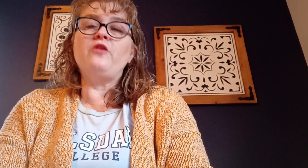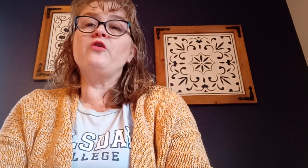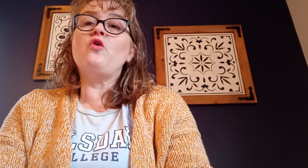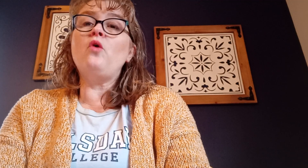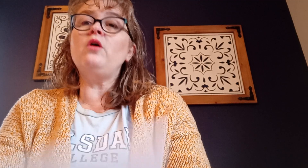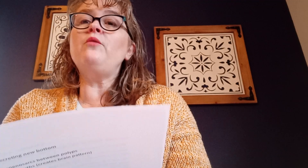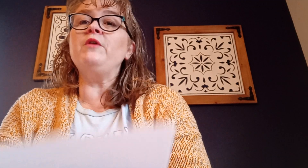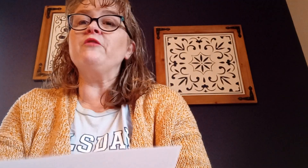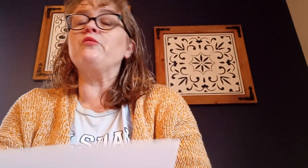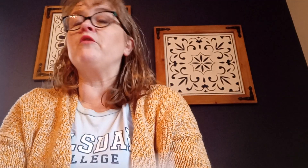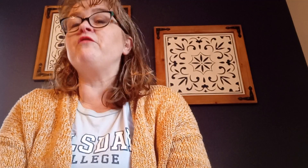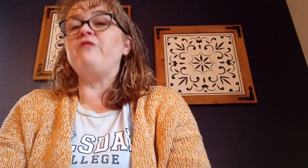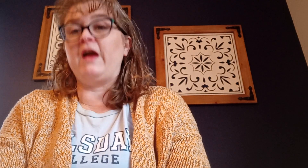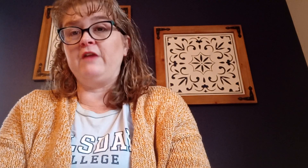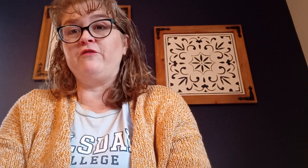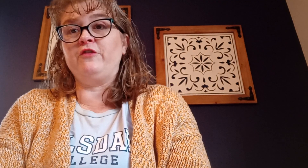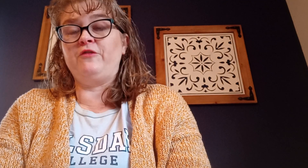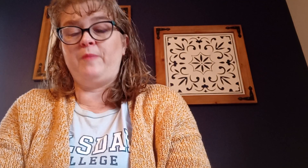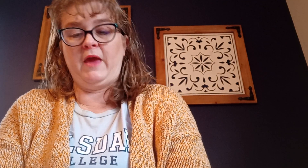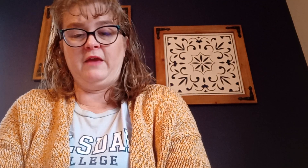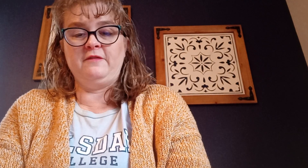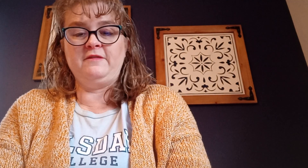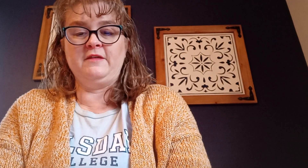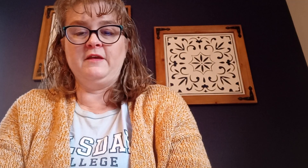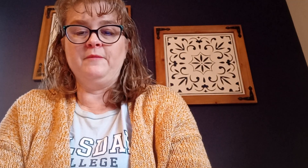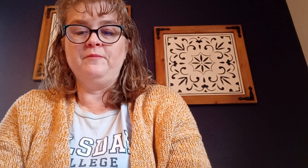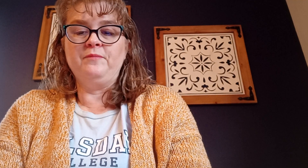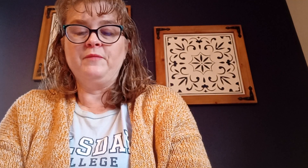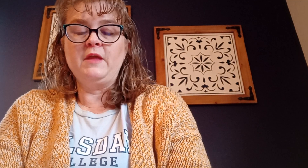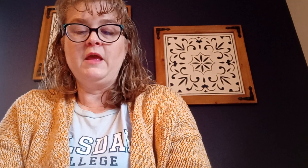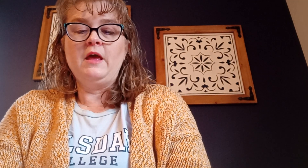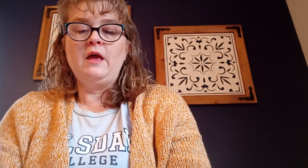the coral reefs will fight for space.